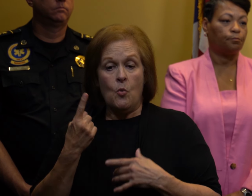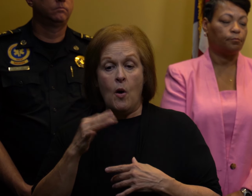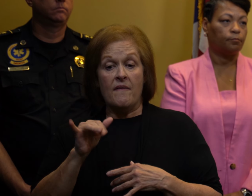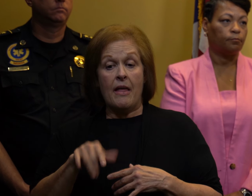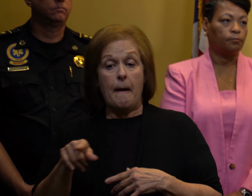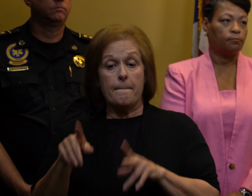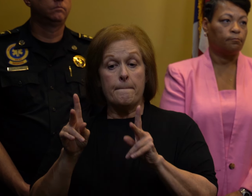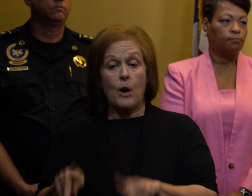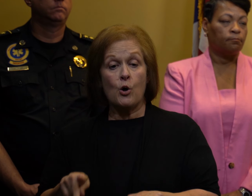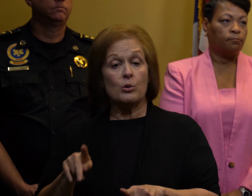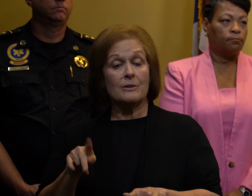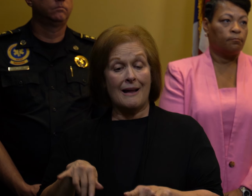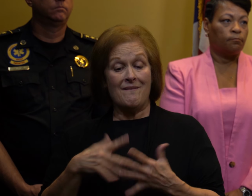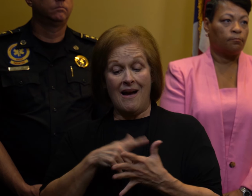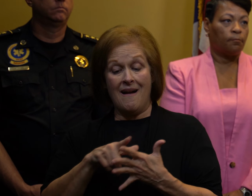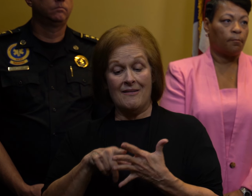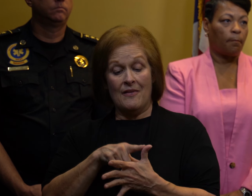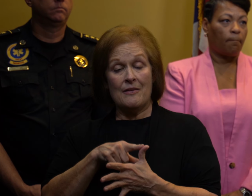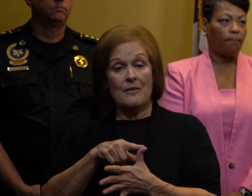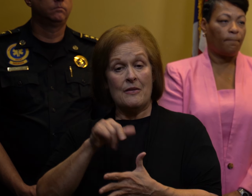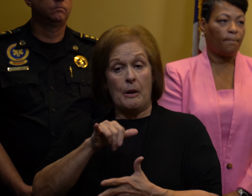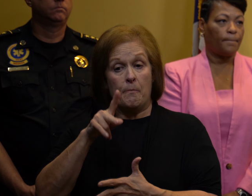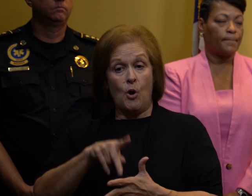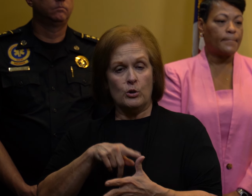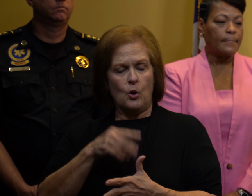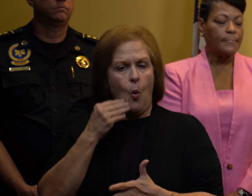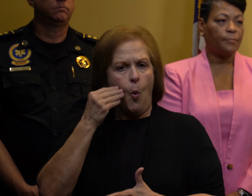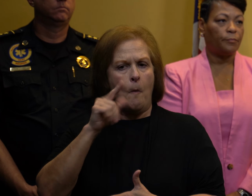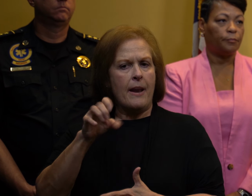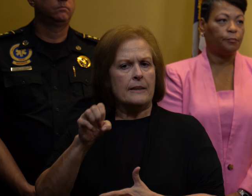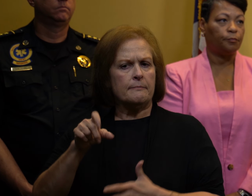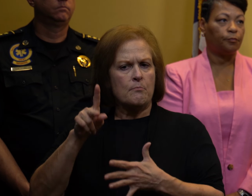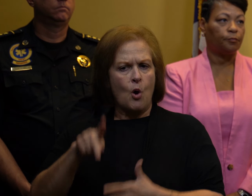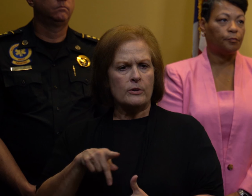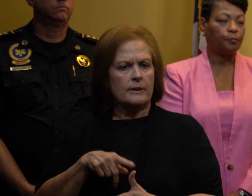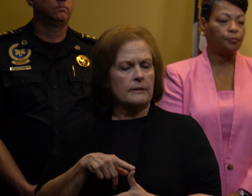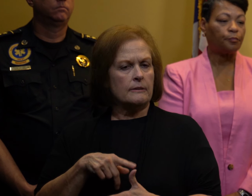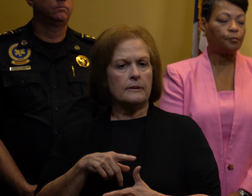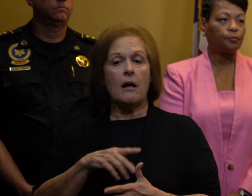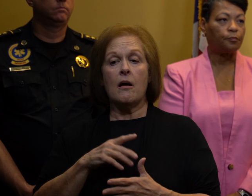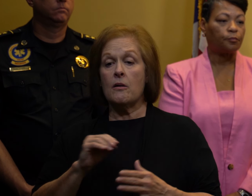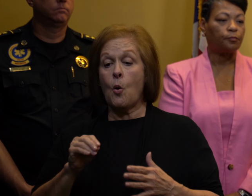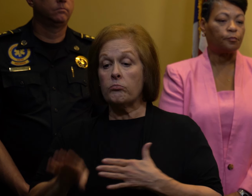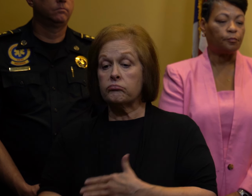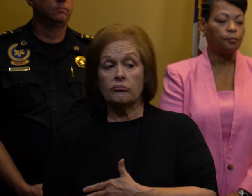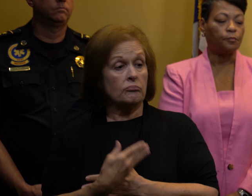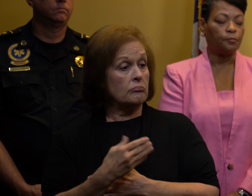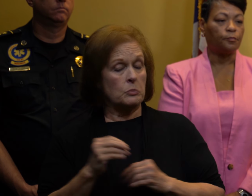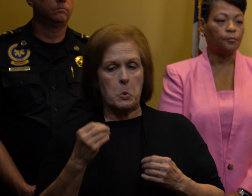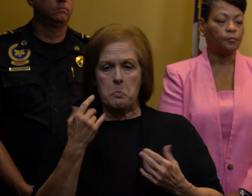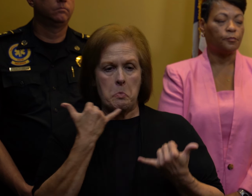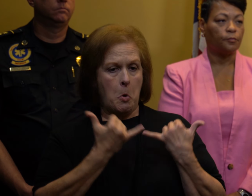those persons, of those 5 calls, was identified as a homeless individual. There were no calls overnight, which is a good